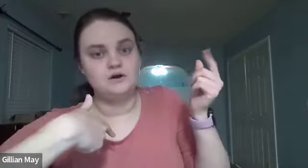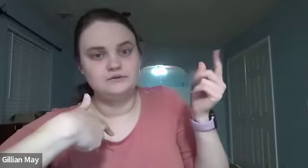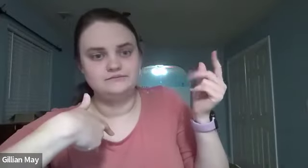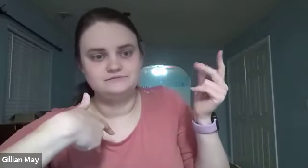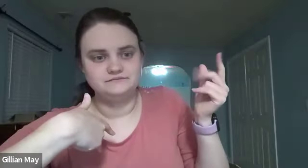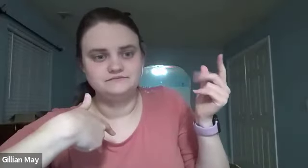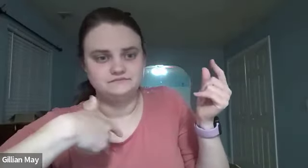dog.